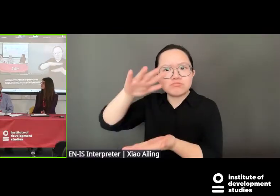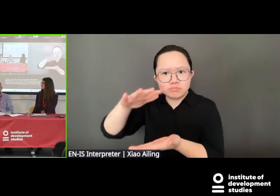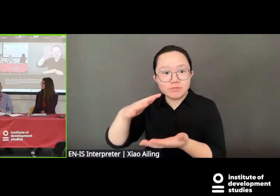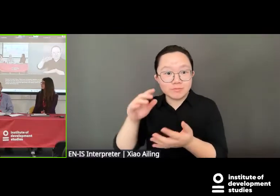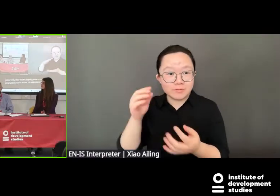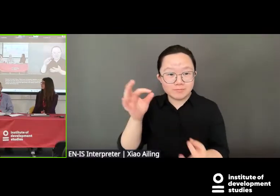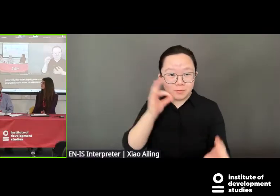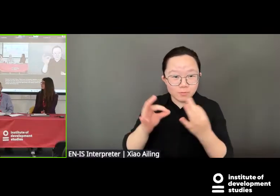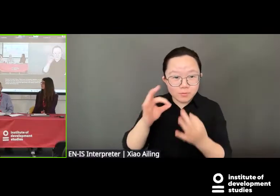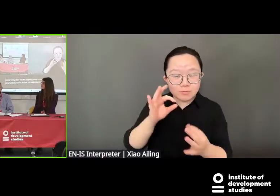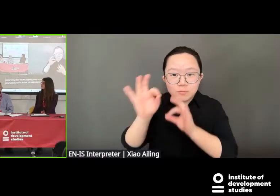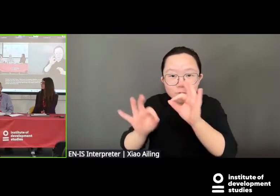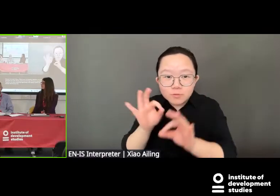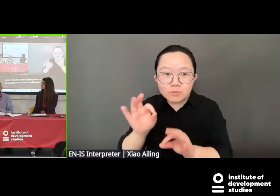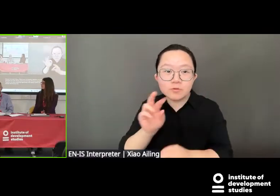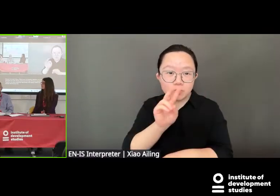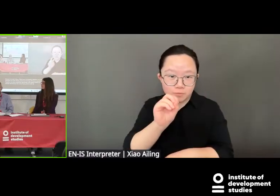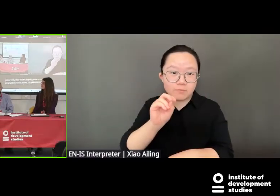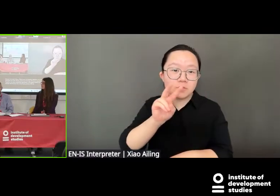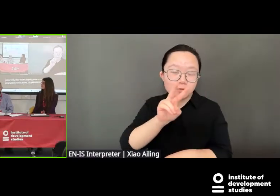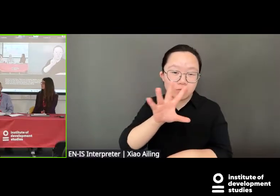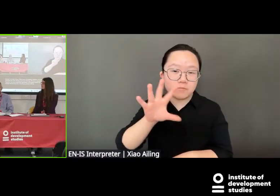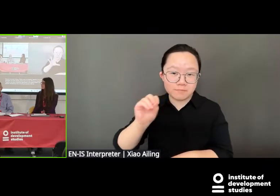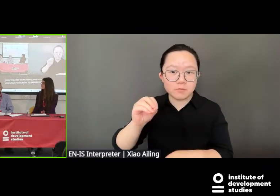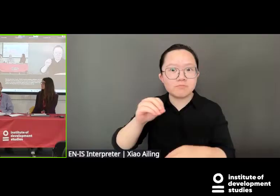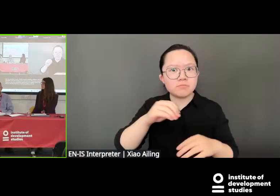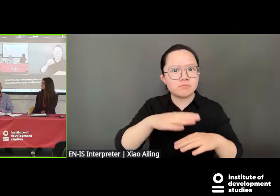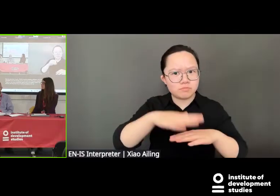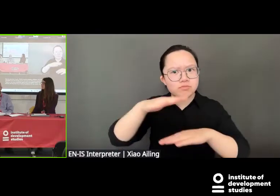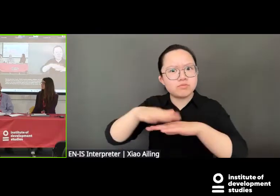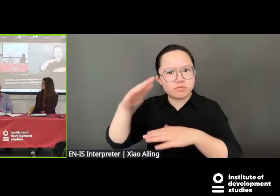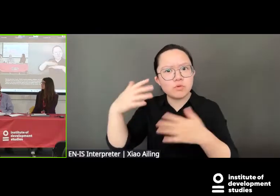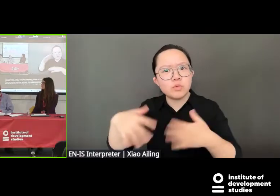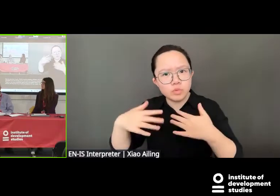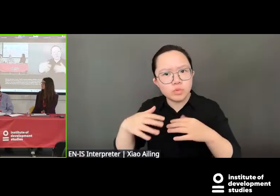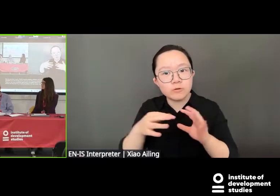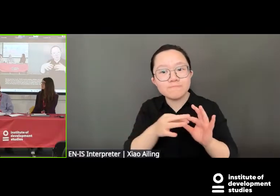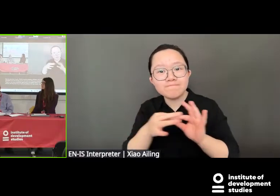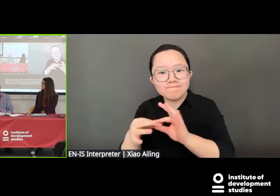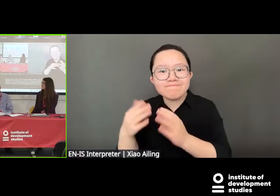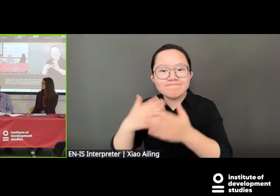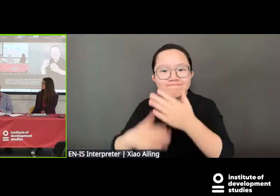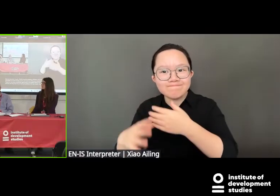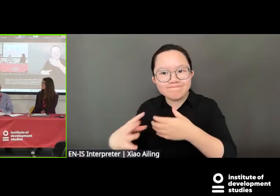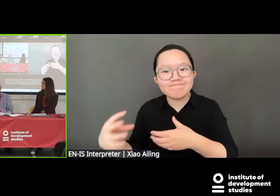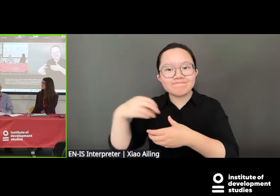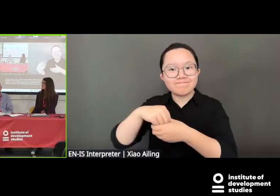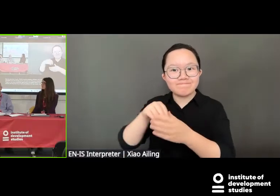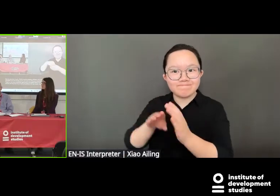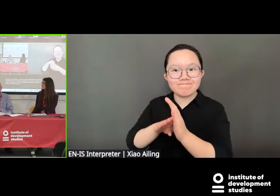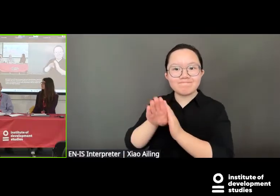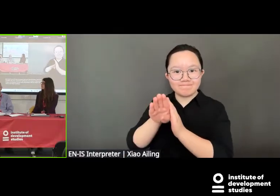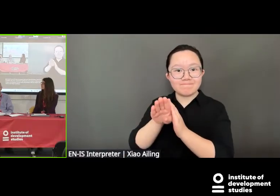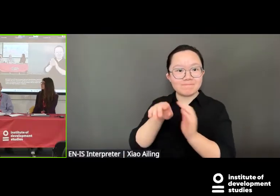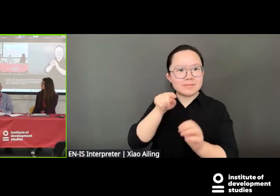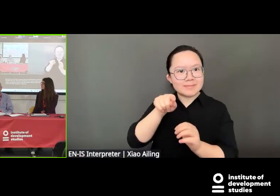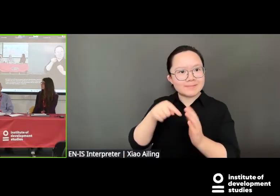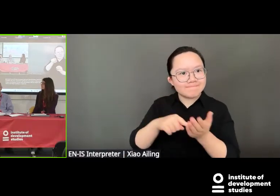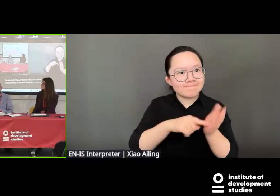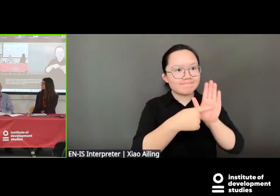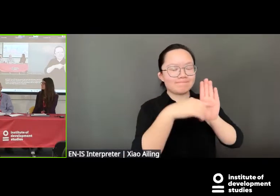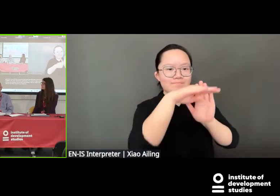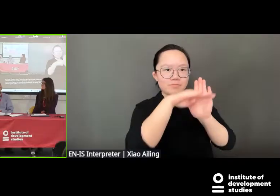and provided policymakers with the insights needed to drive reform. That's why today's bulletin is so important. It showcases